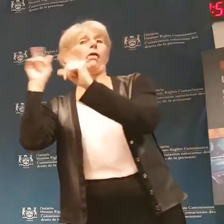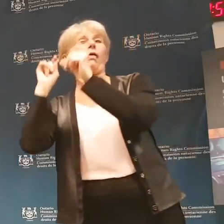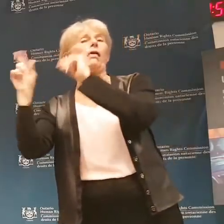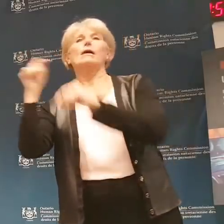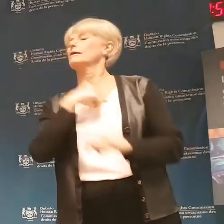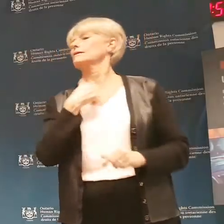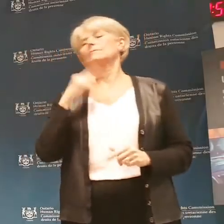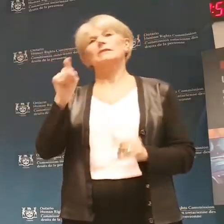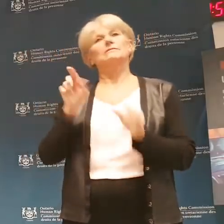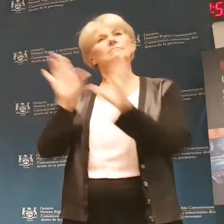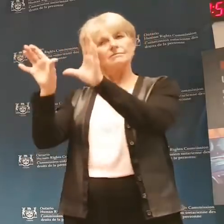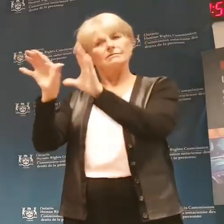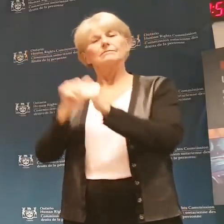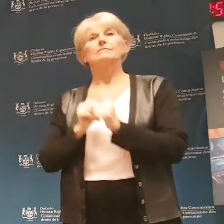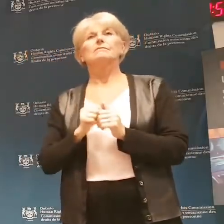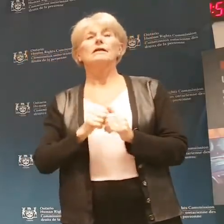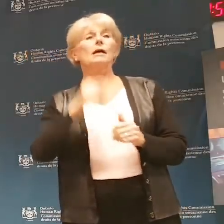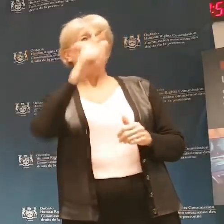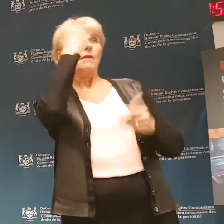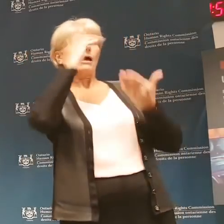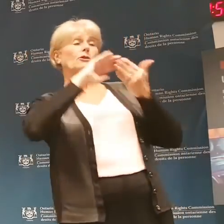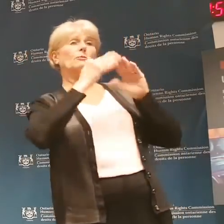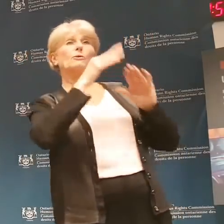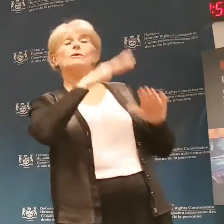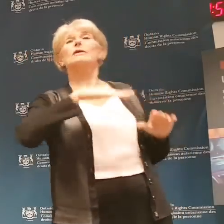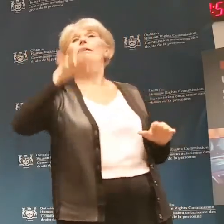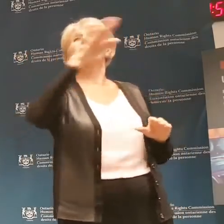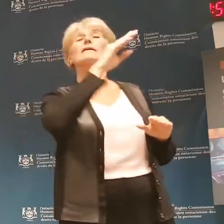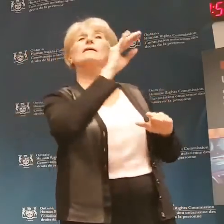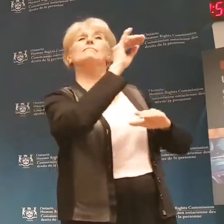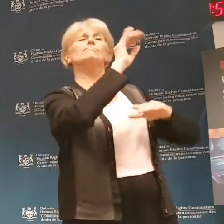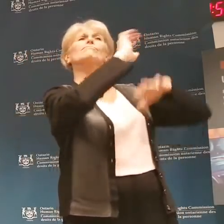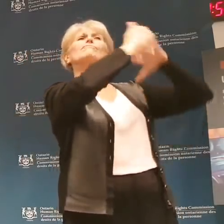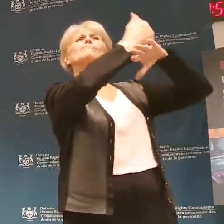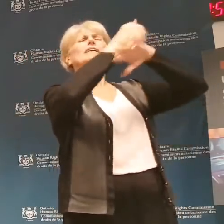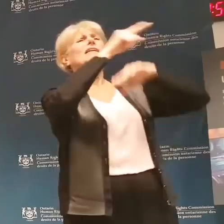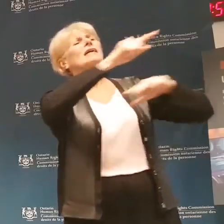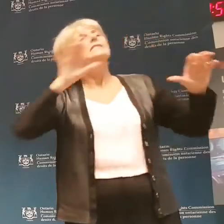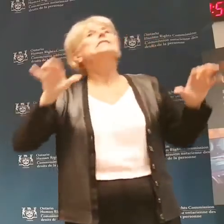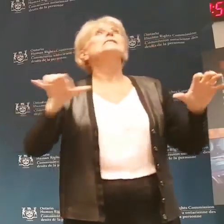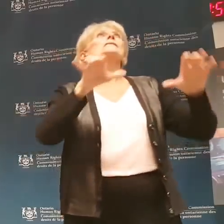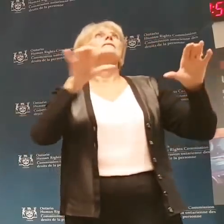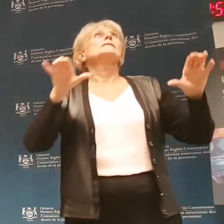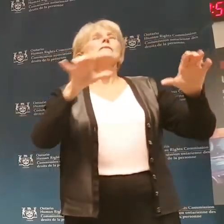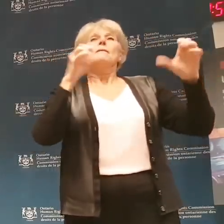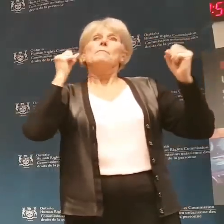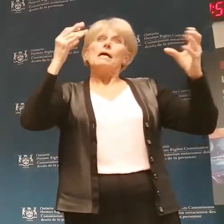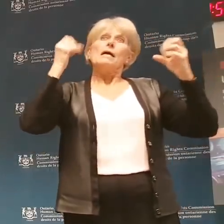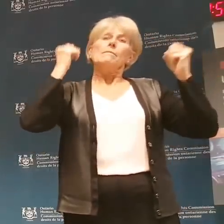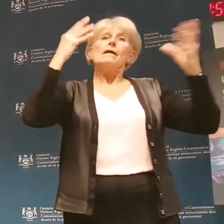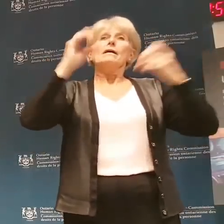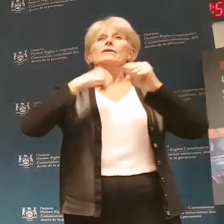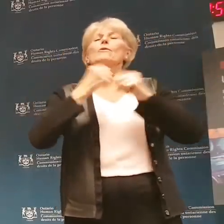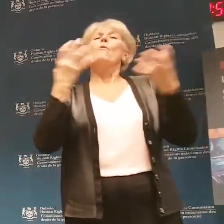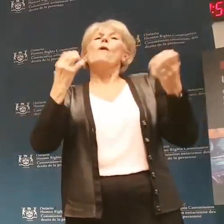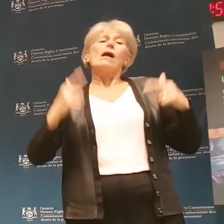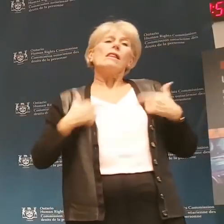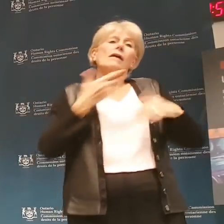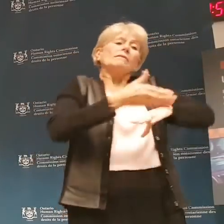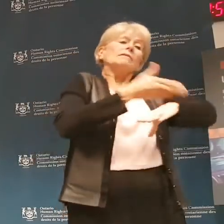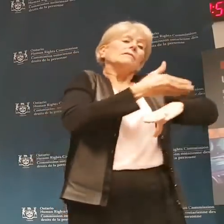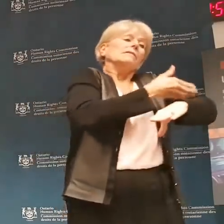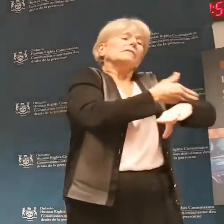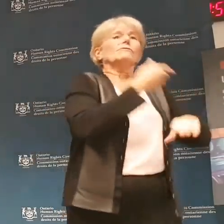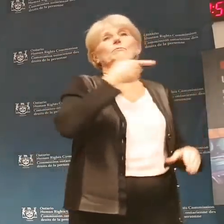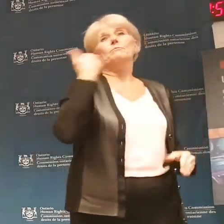quo. Many black community icons have worked assiduously over the decades to make life better for the